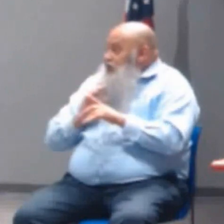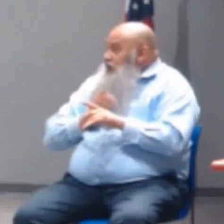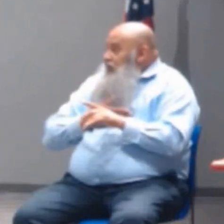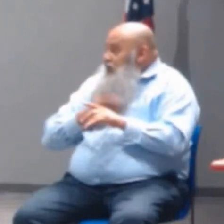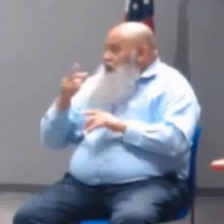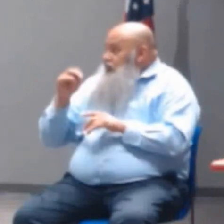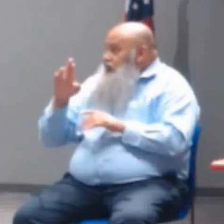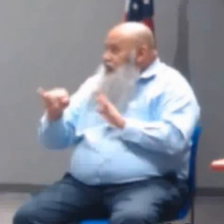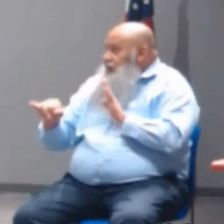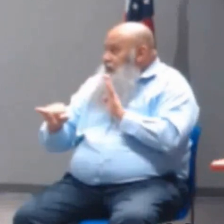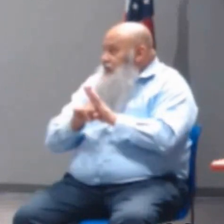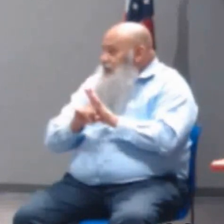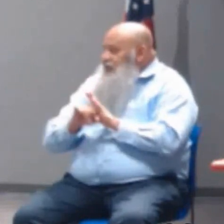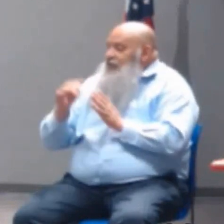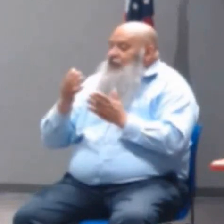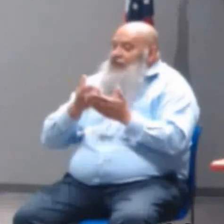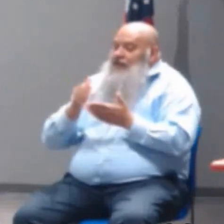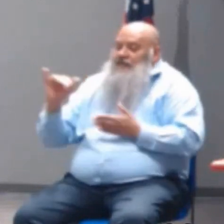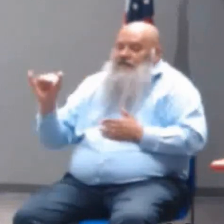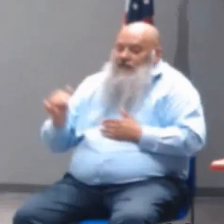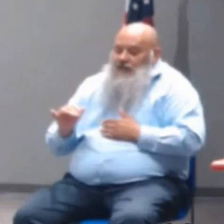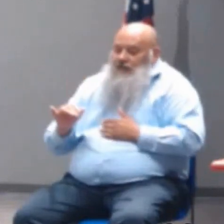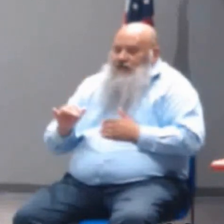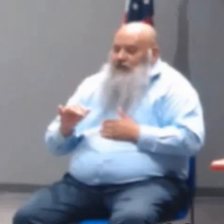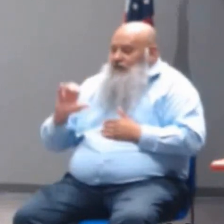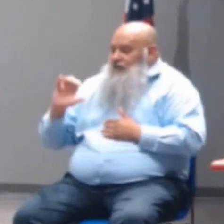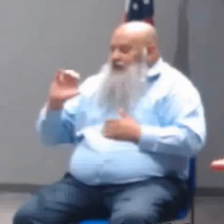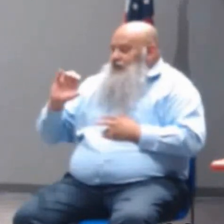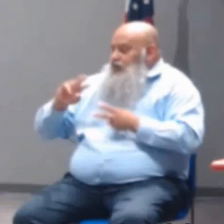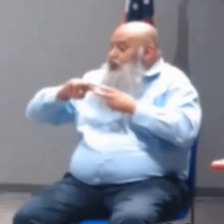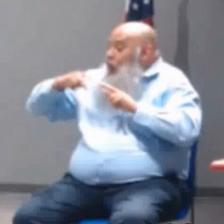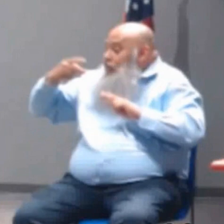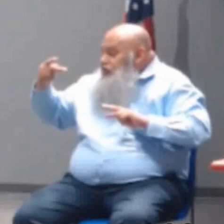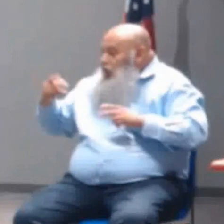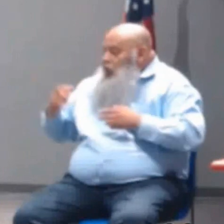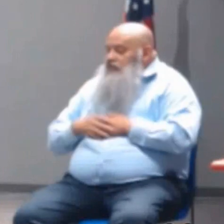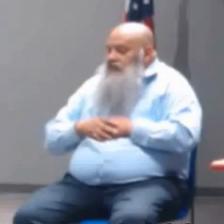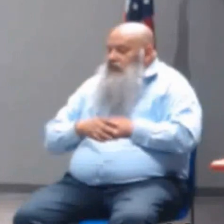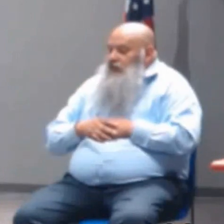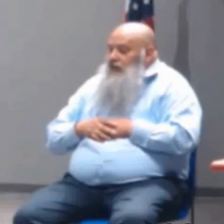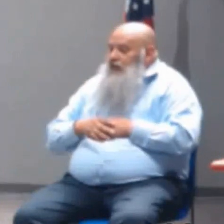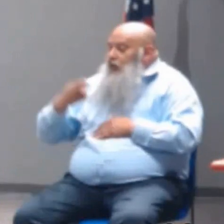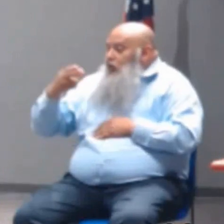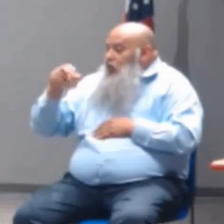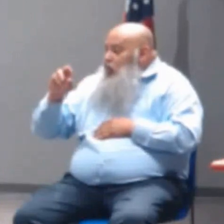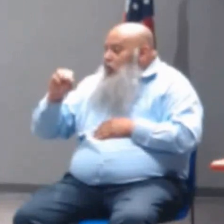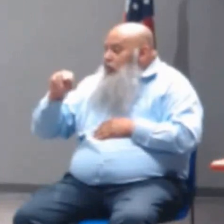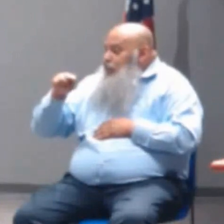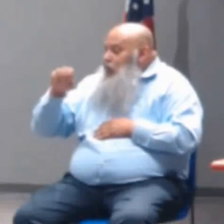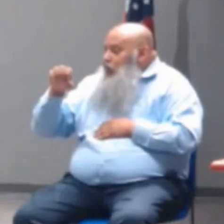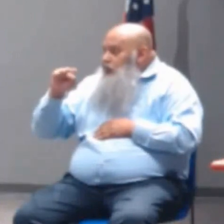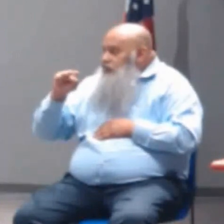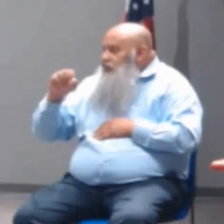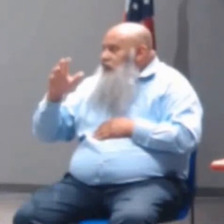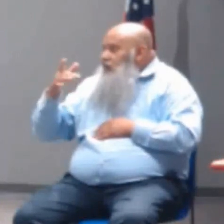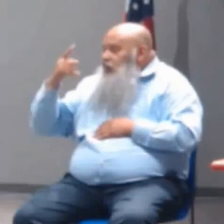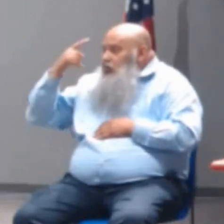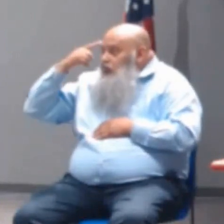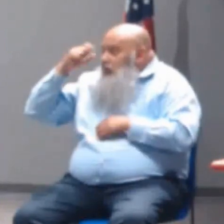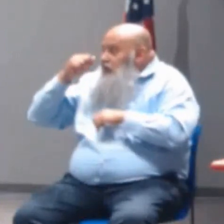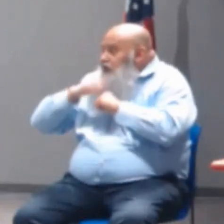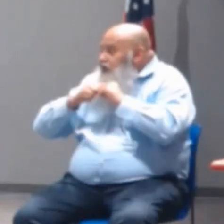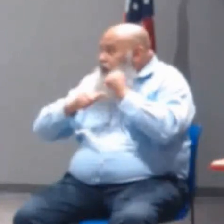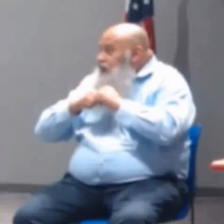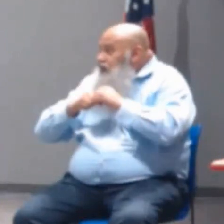gender identities. Things like chromosomes and hormones and brain structure